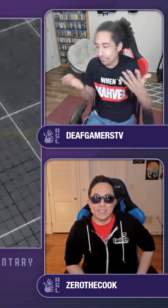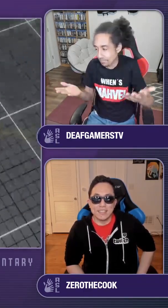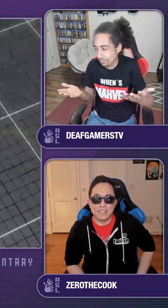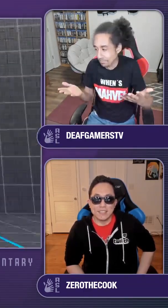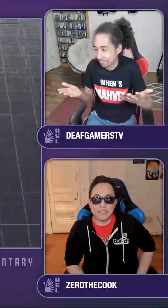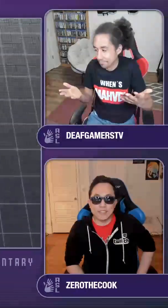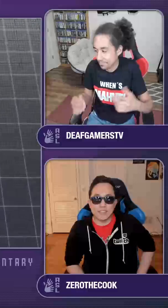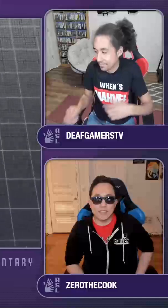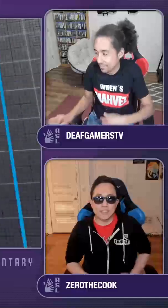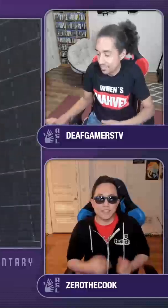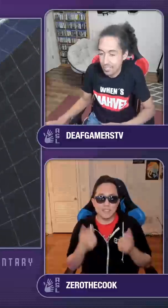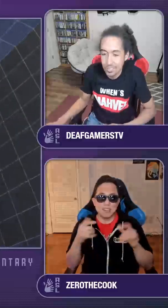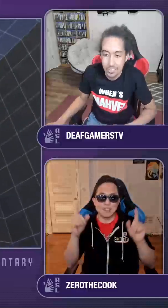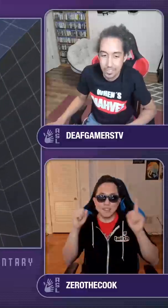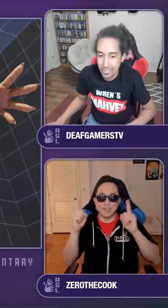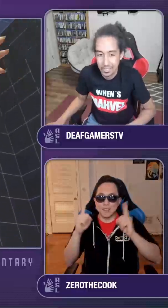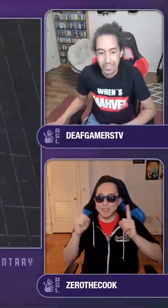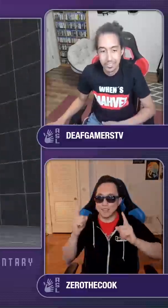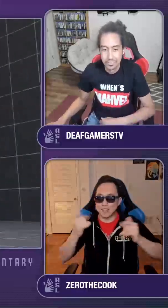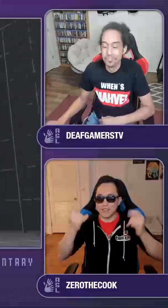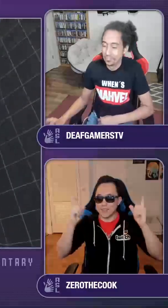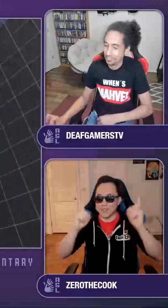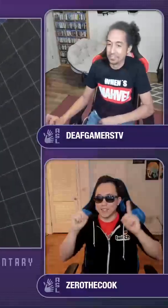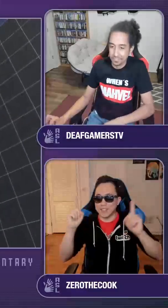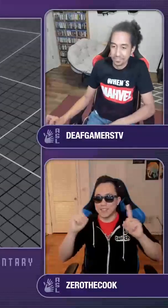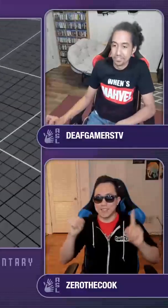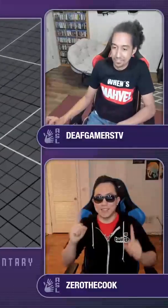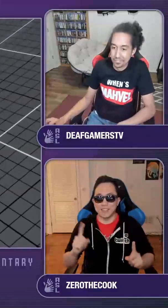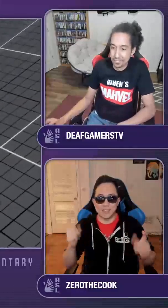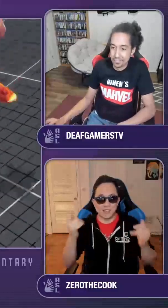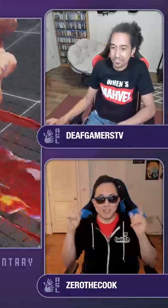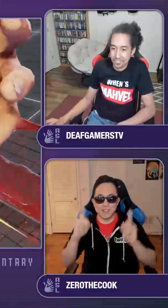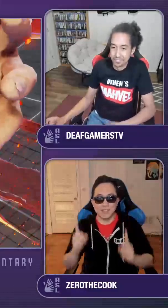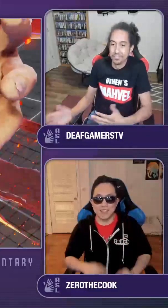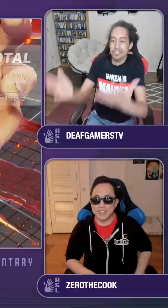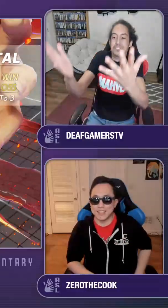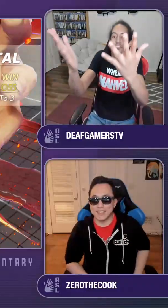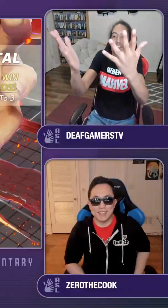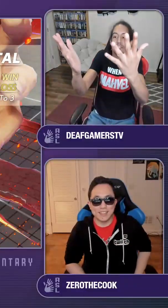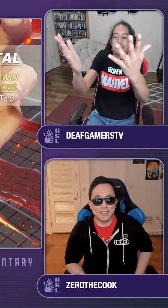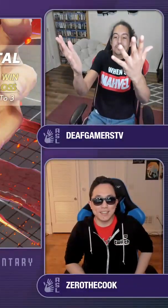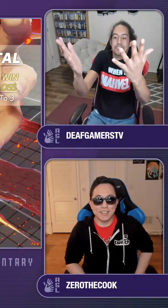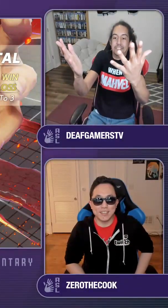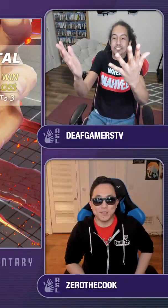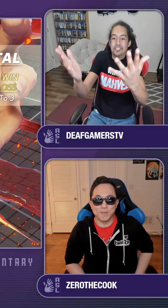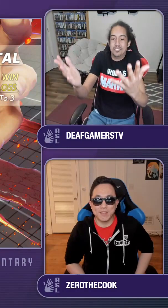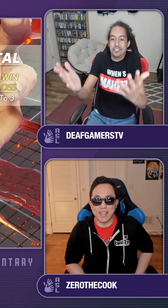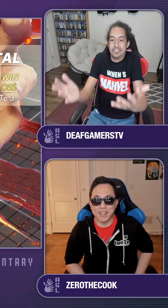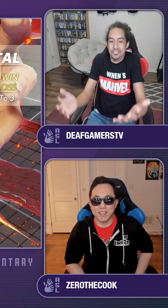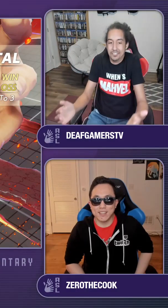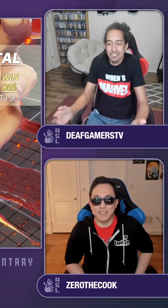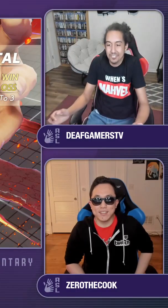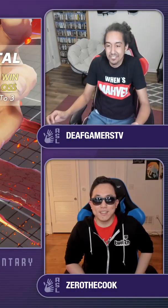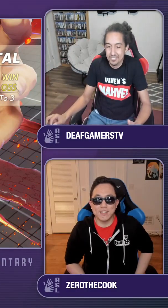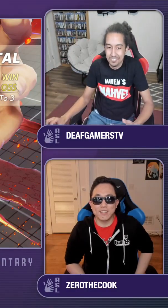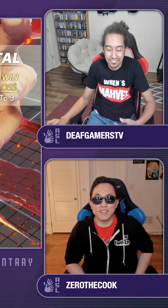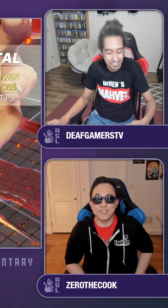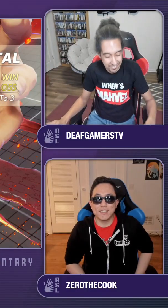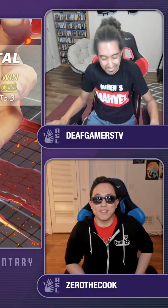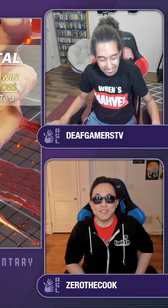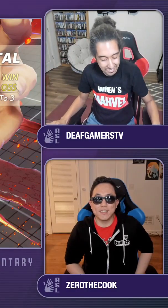I love it. I gotta hear it from Metro M, and I gotta hear it from the other Vega players. Is there any value